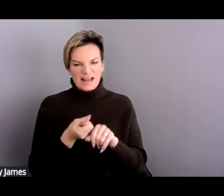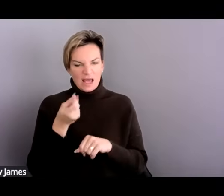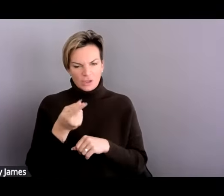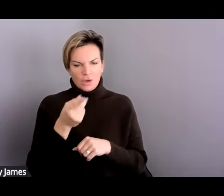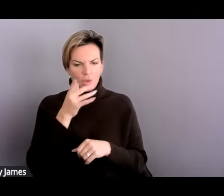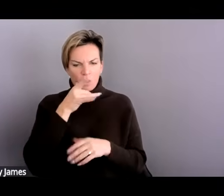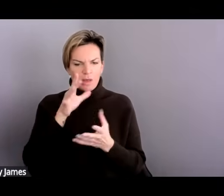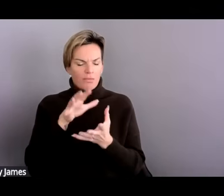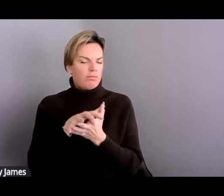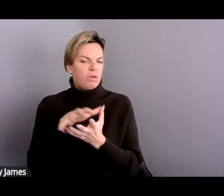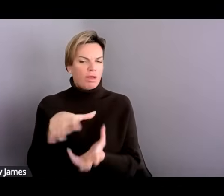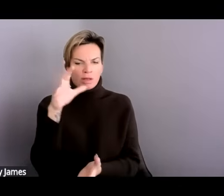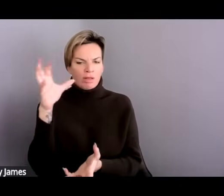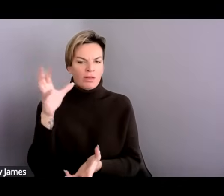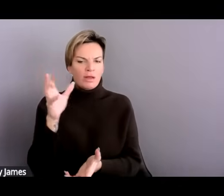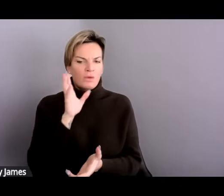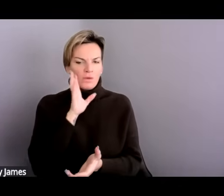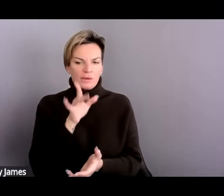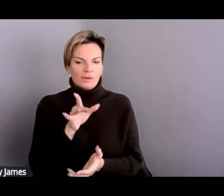ultimately,